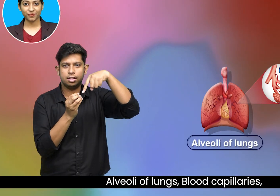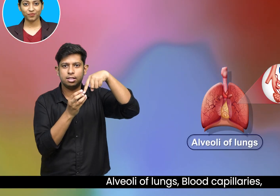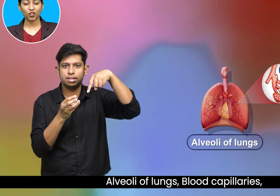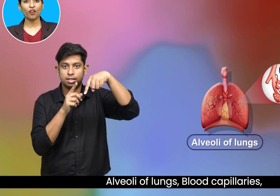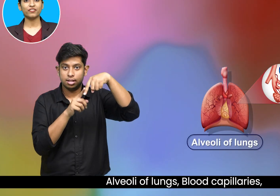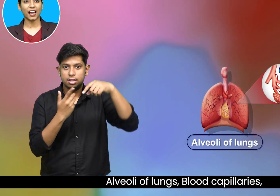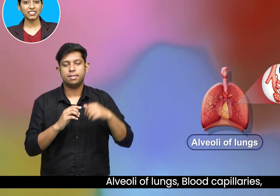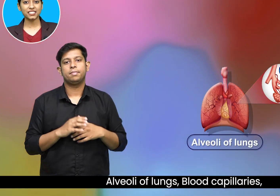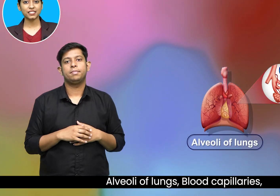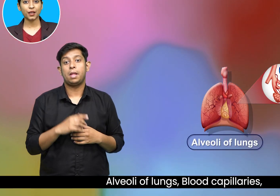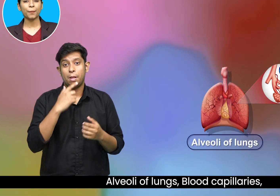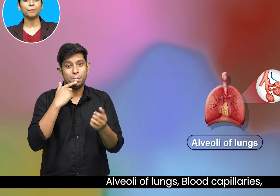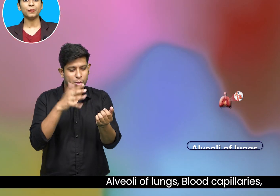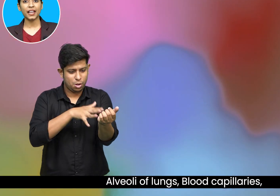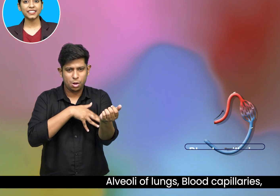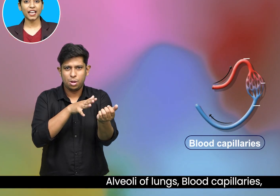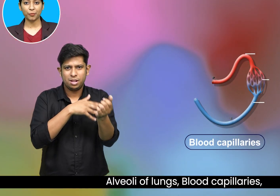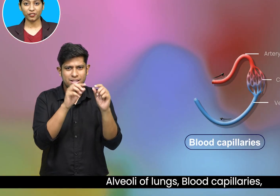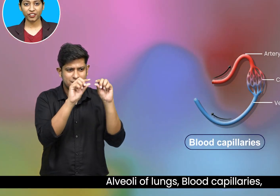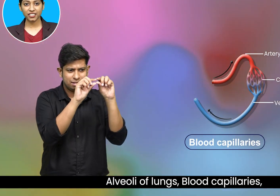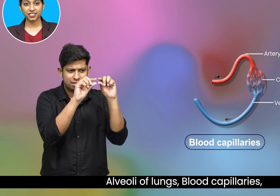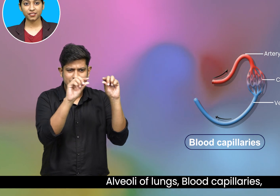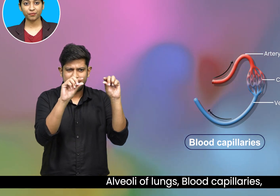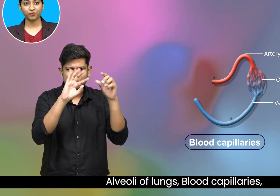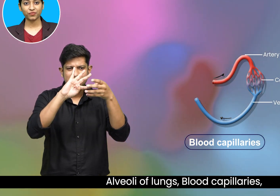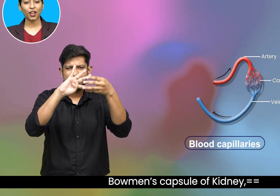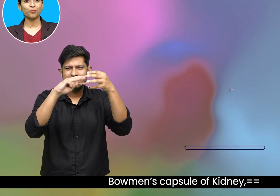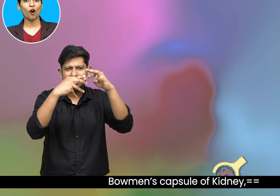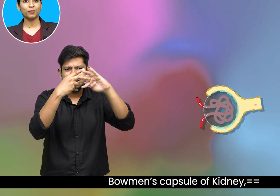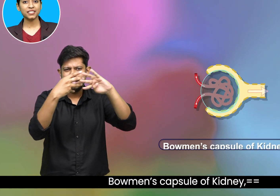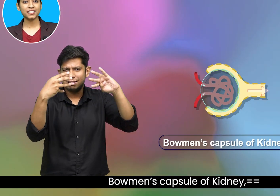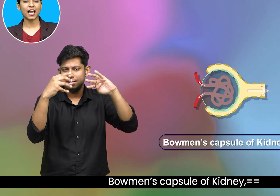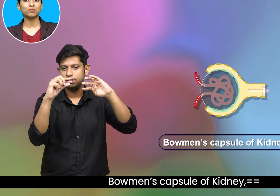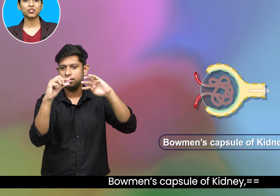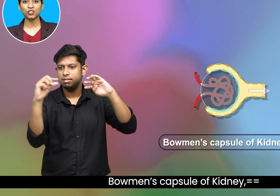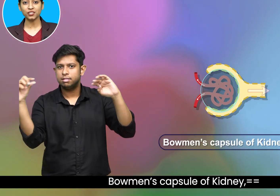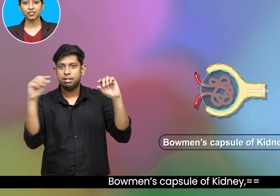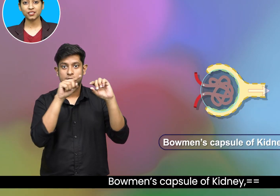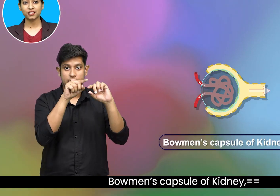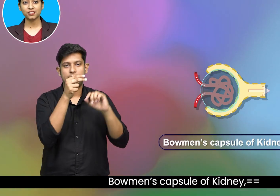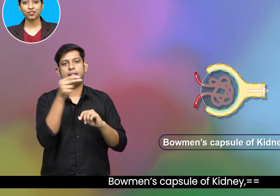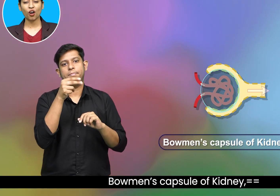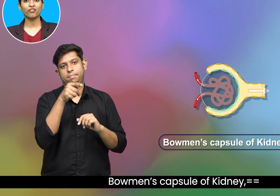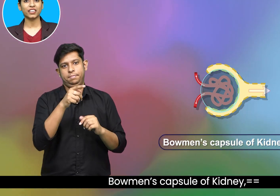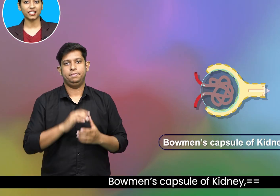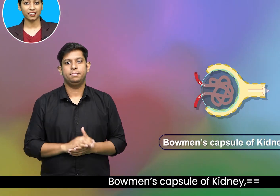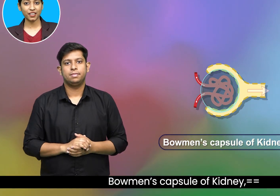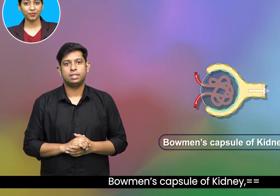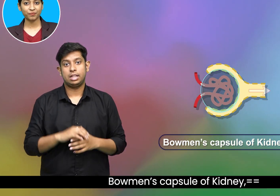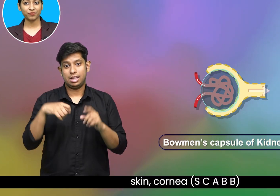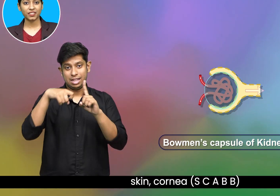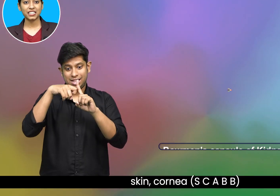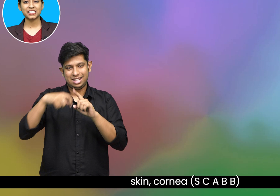alveoli of lungs, blood capillaries, Bowman's capsules of